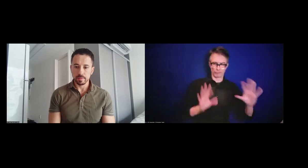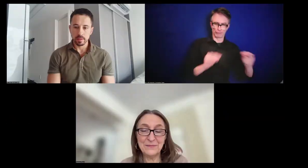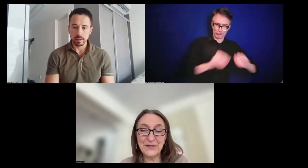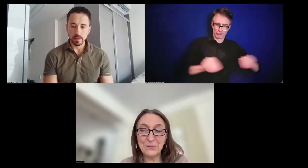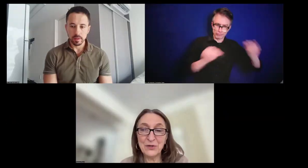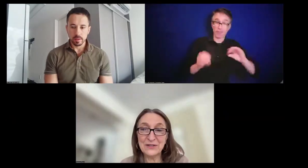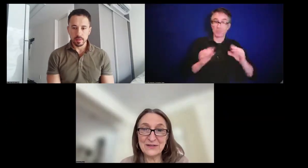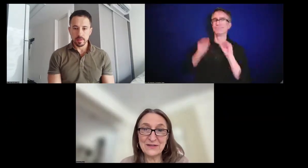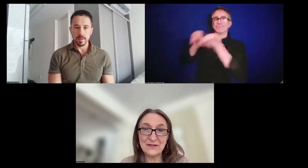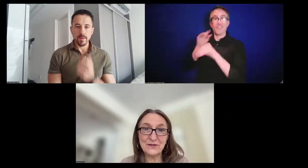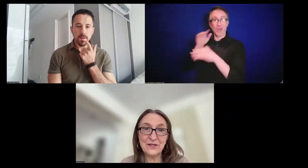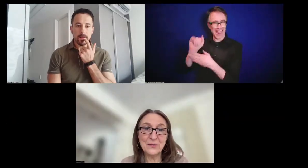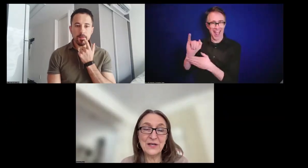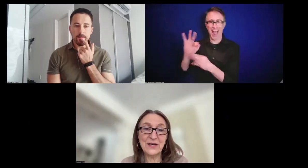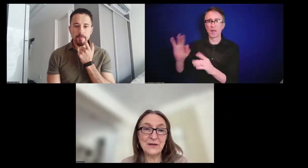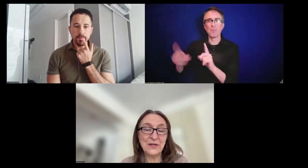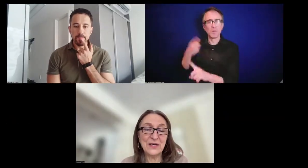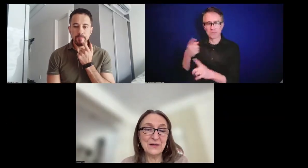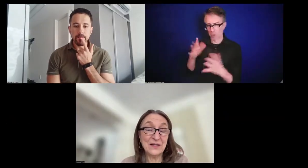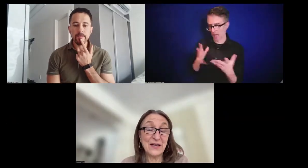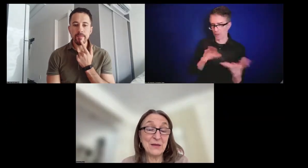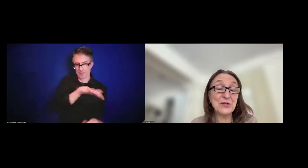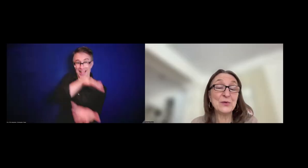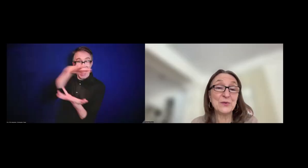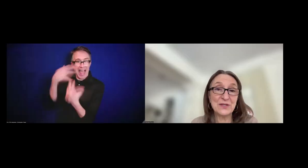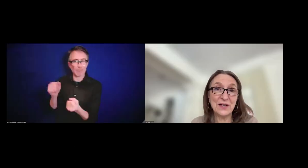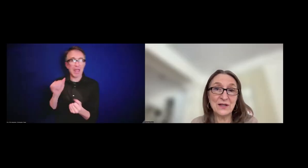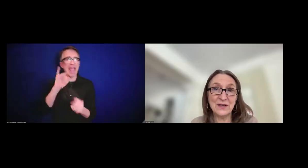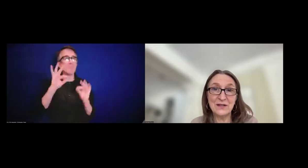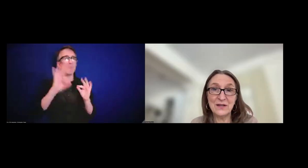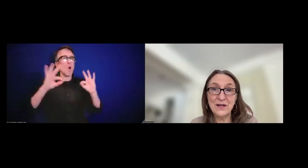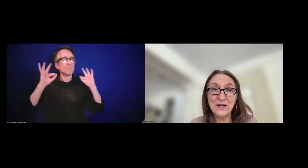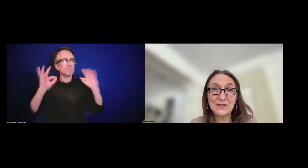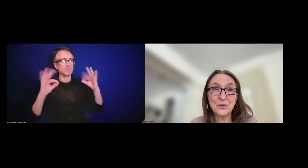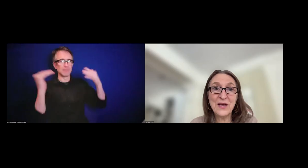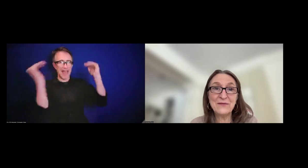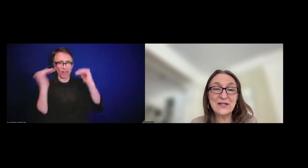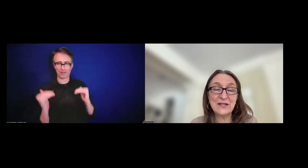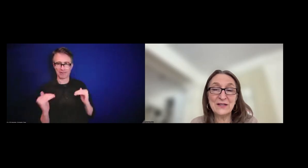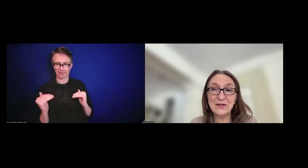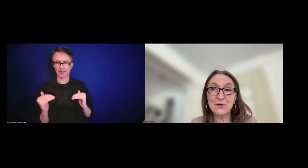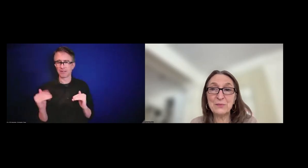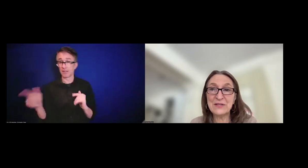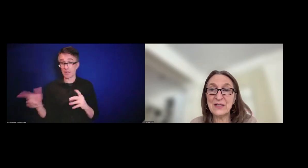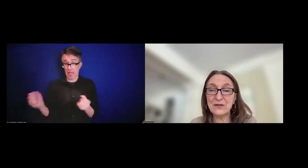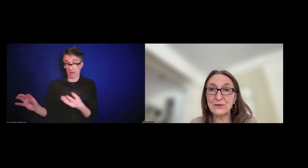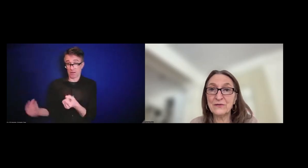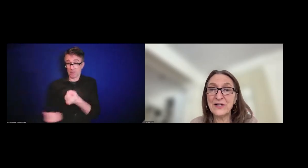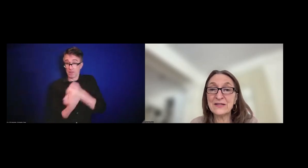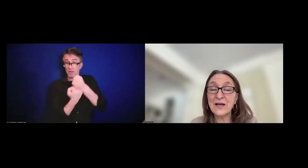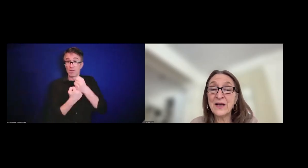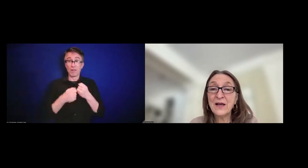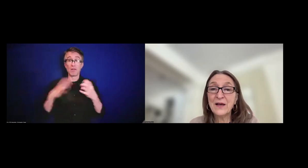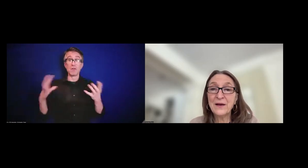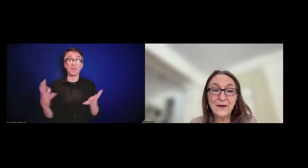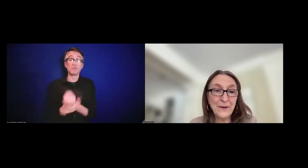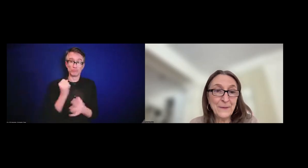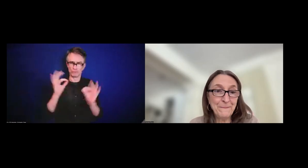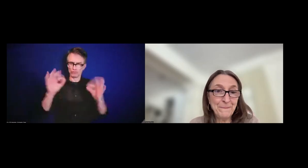those models so that they can be used and so we have data that represent all of us.